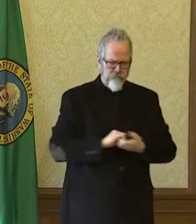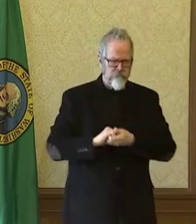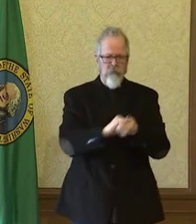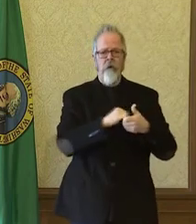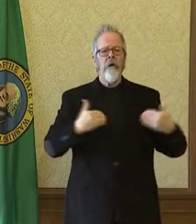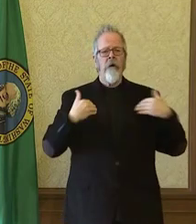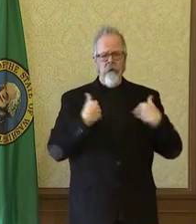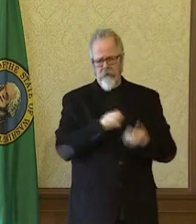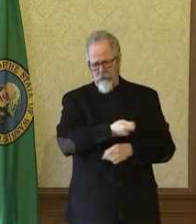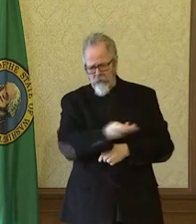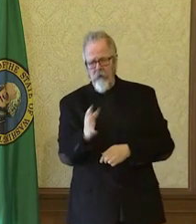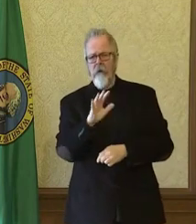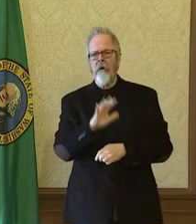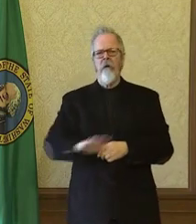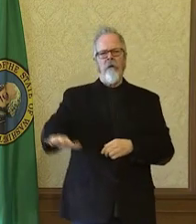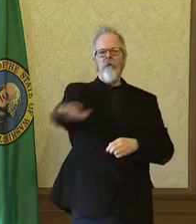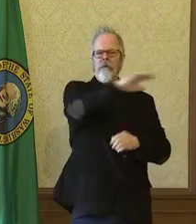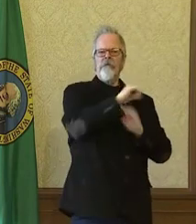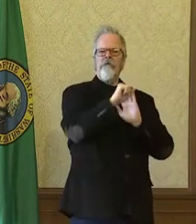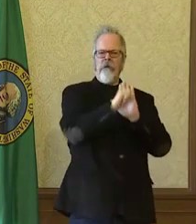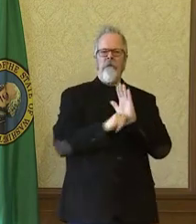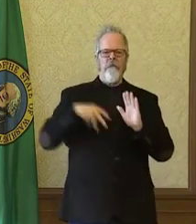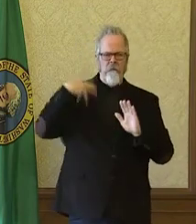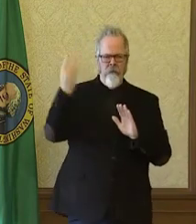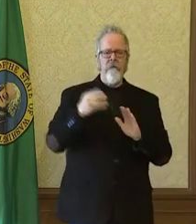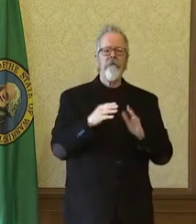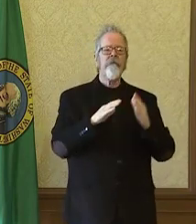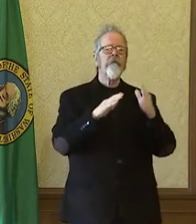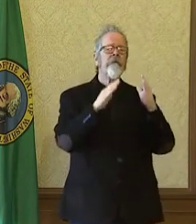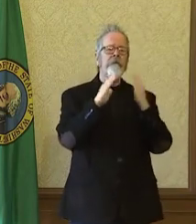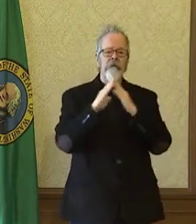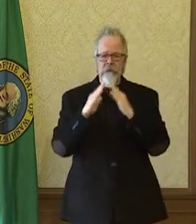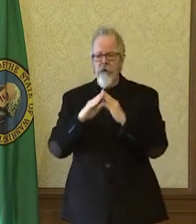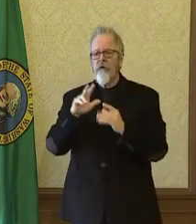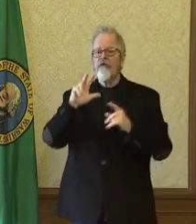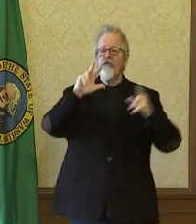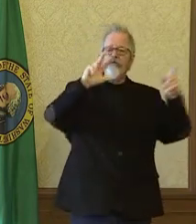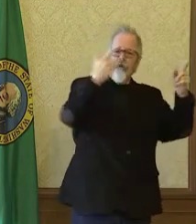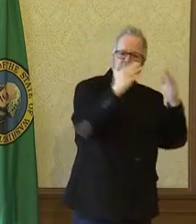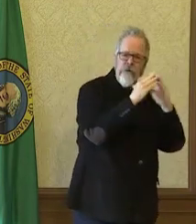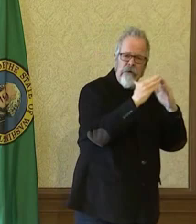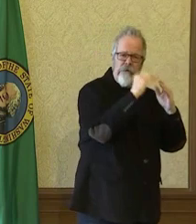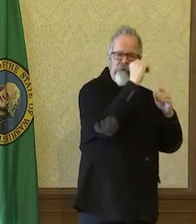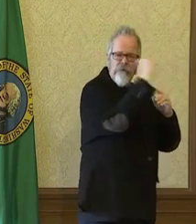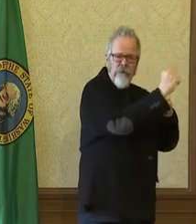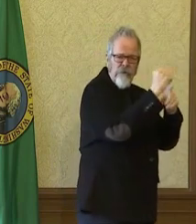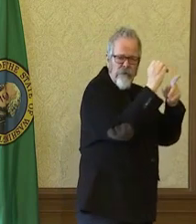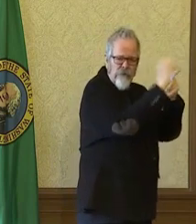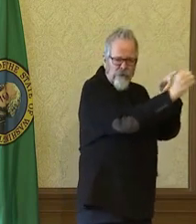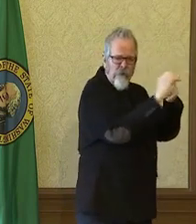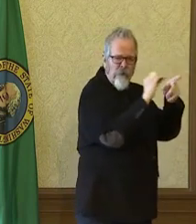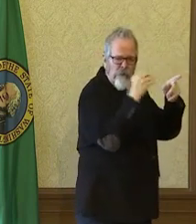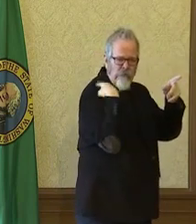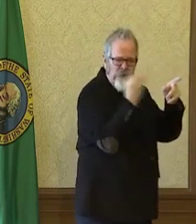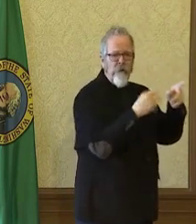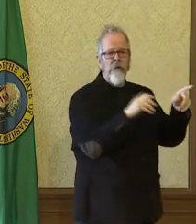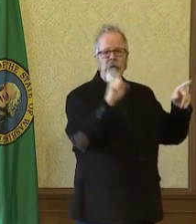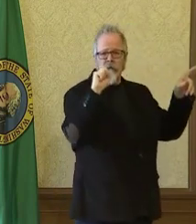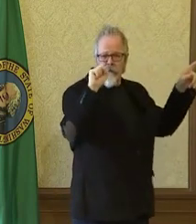the Tacoma Urban League, Spokane's Inland Northwest Business Alliance, and Seattle Chinatown International